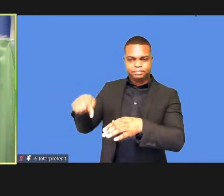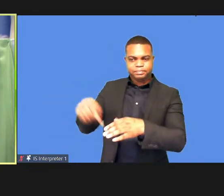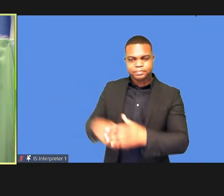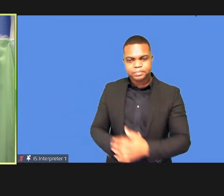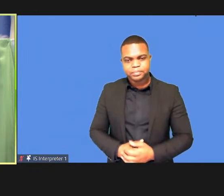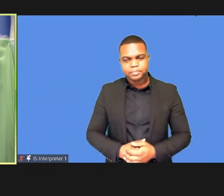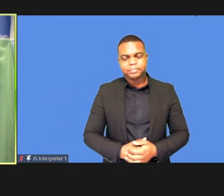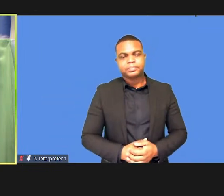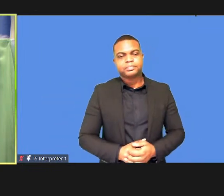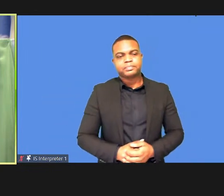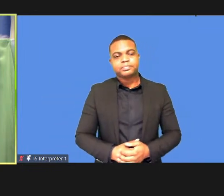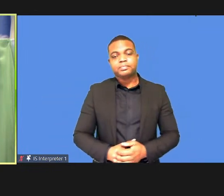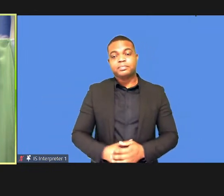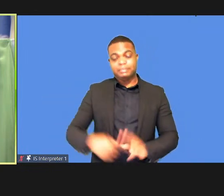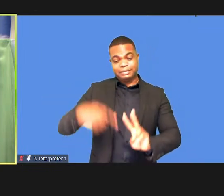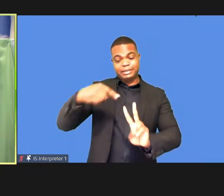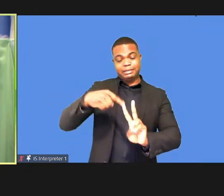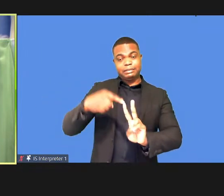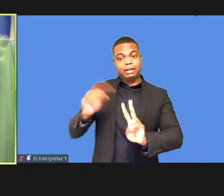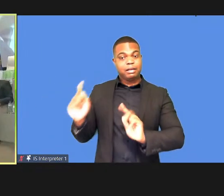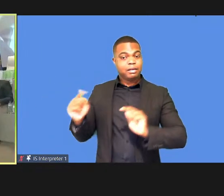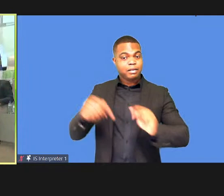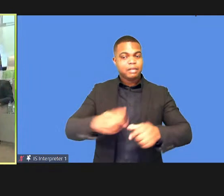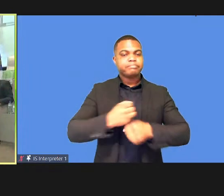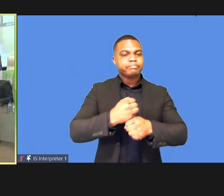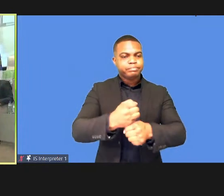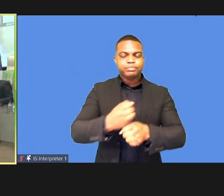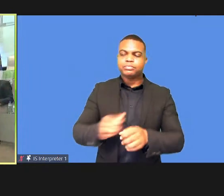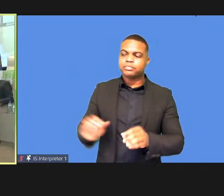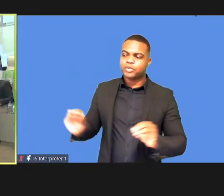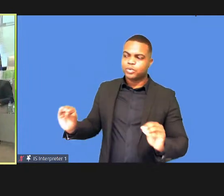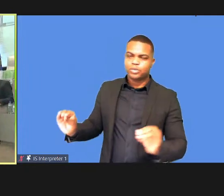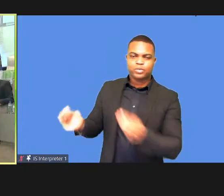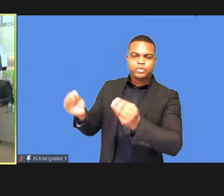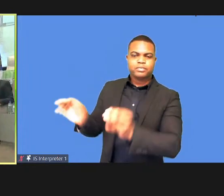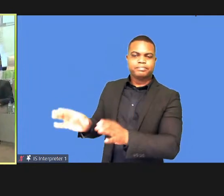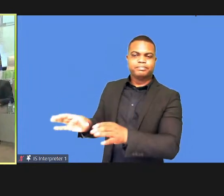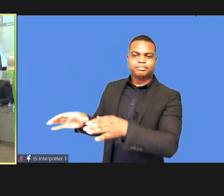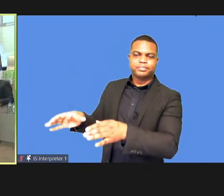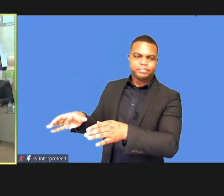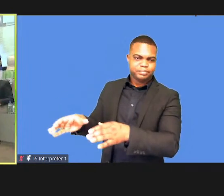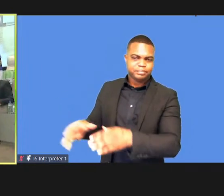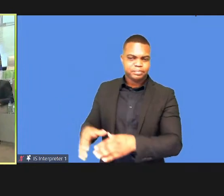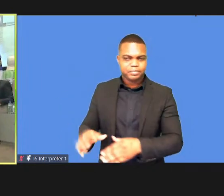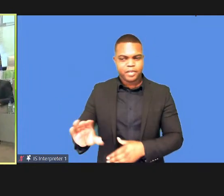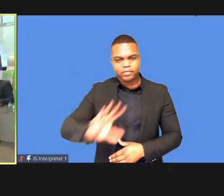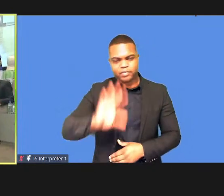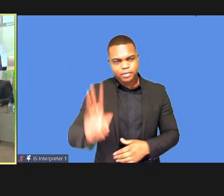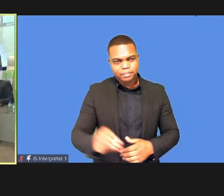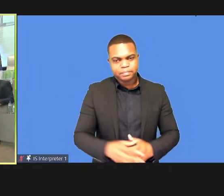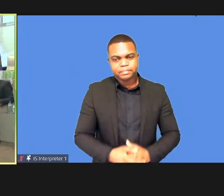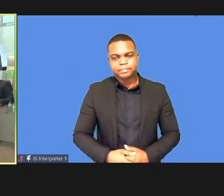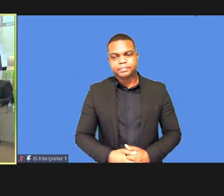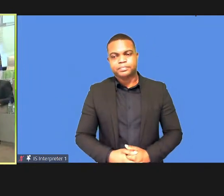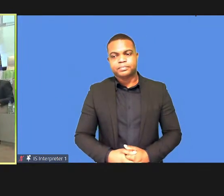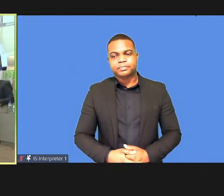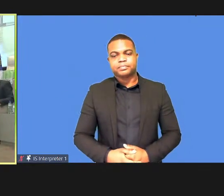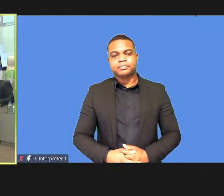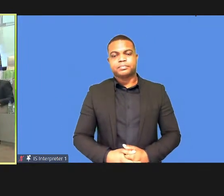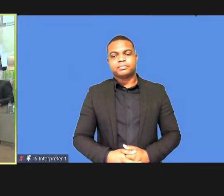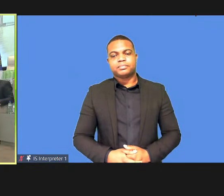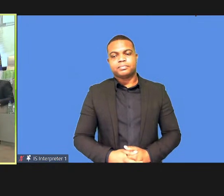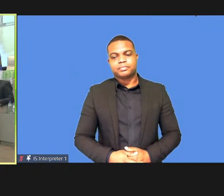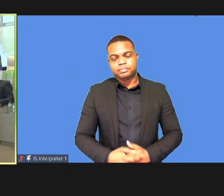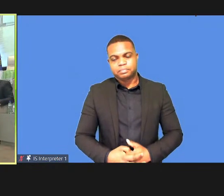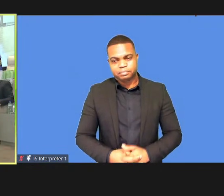as the old adage says that if you can't measure it, then you cannot plan for it. So today we are here